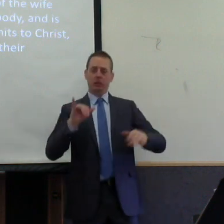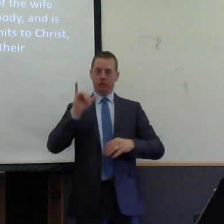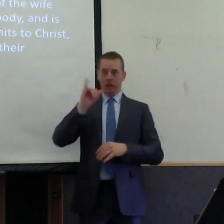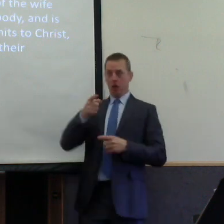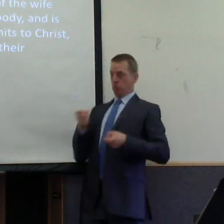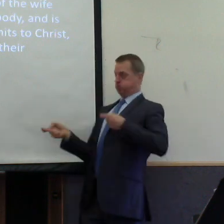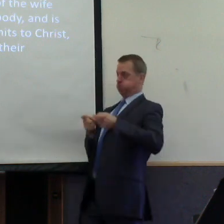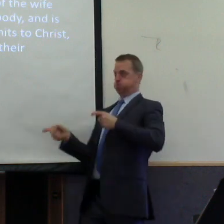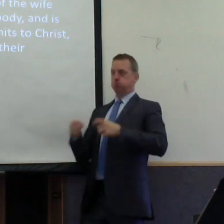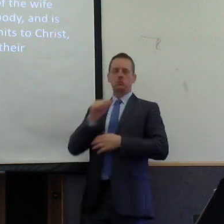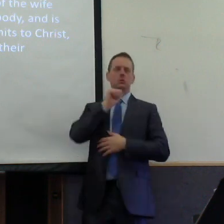not